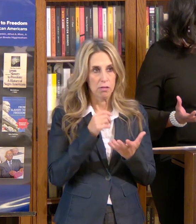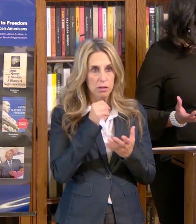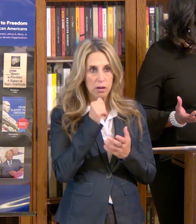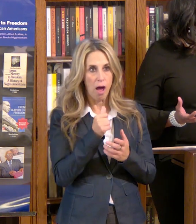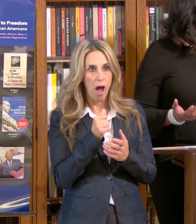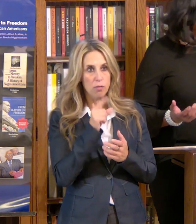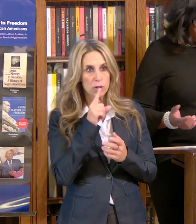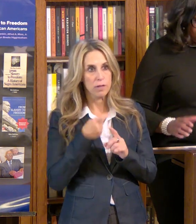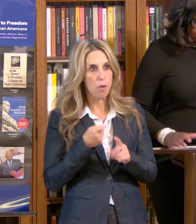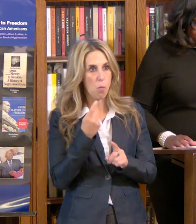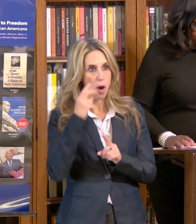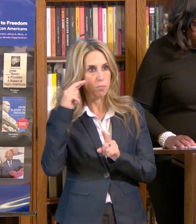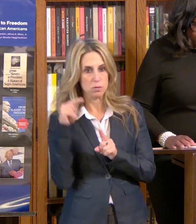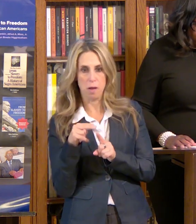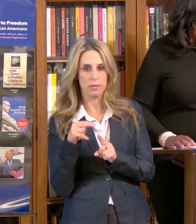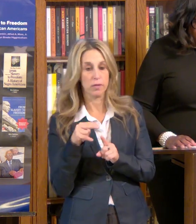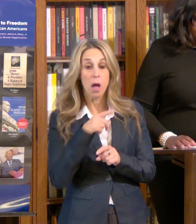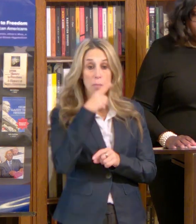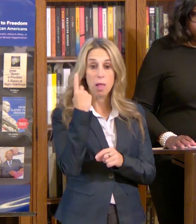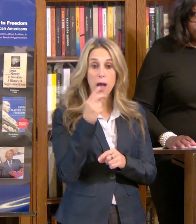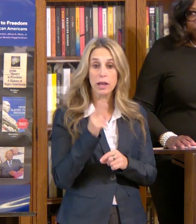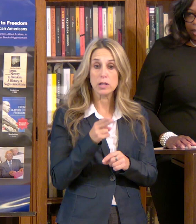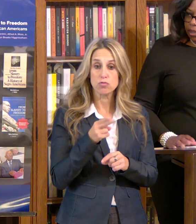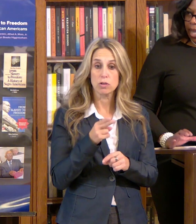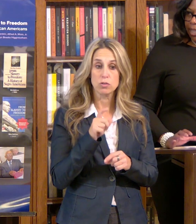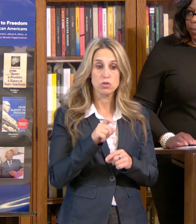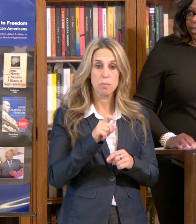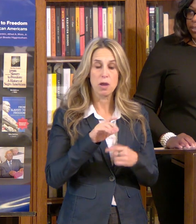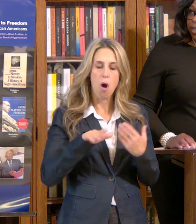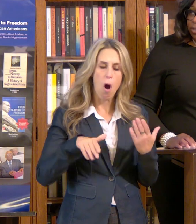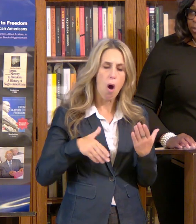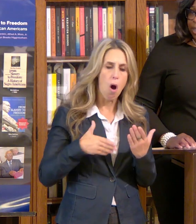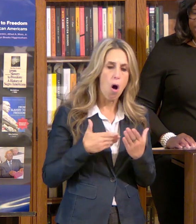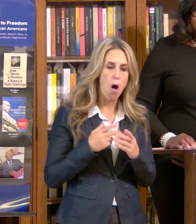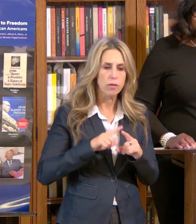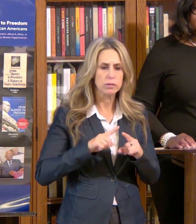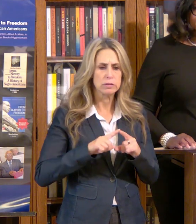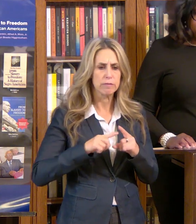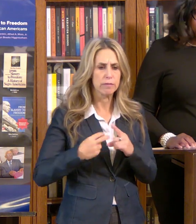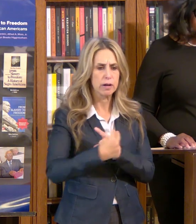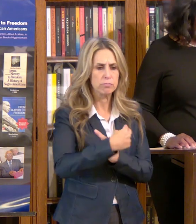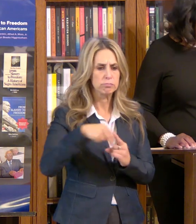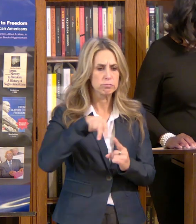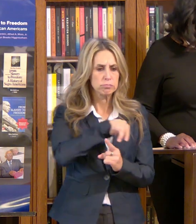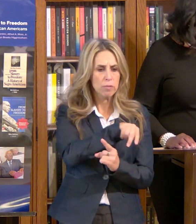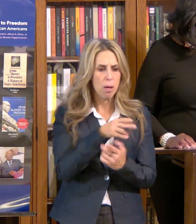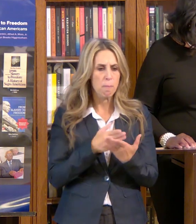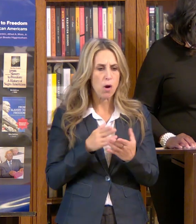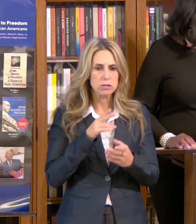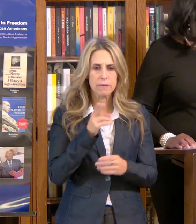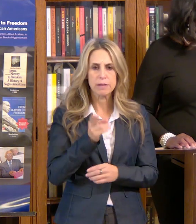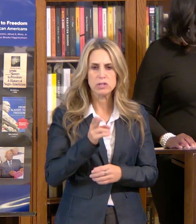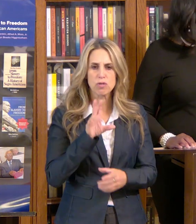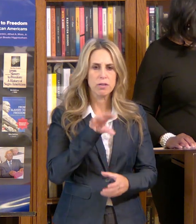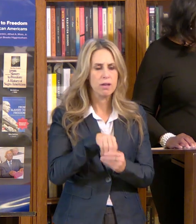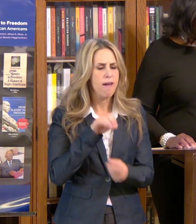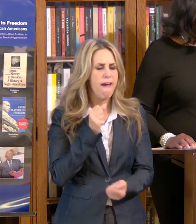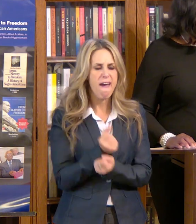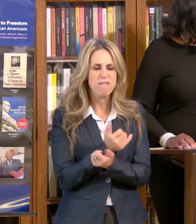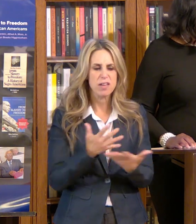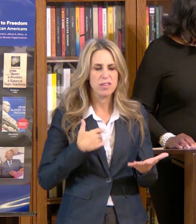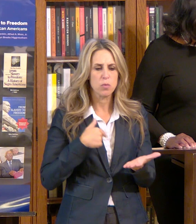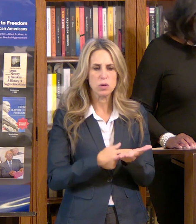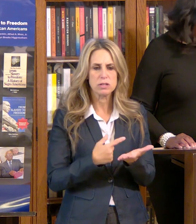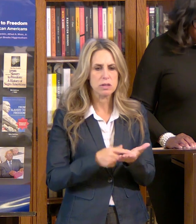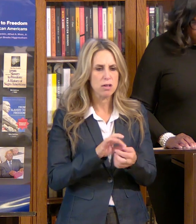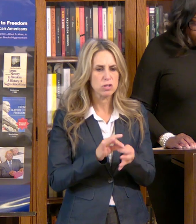singular sense black women's history should be in all aspects of History it should be in everything that we talk about everything that